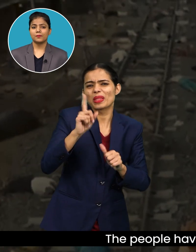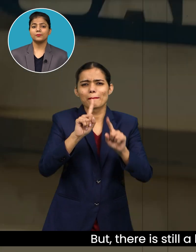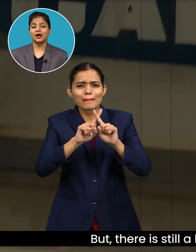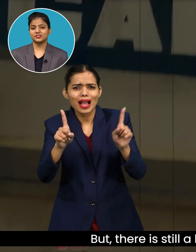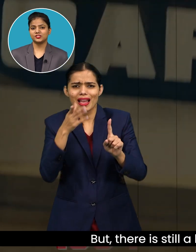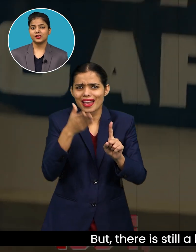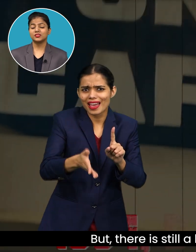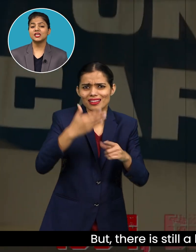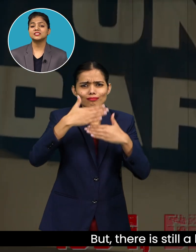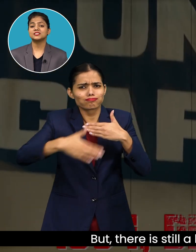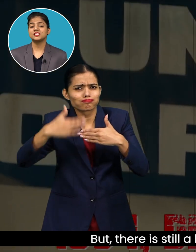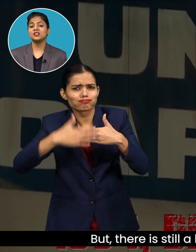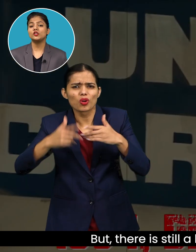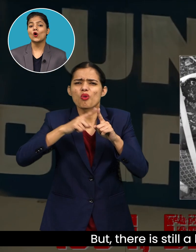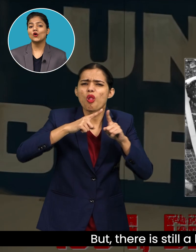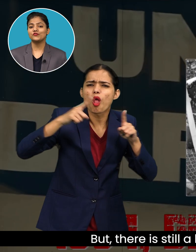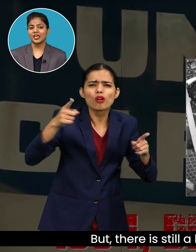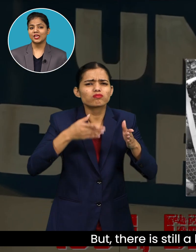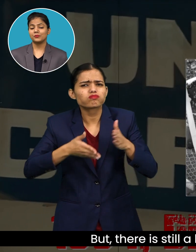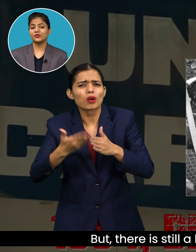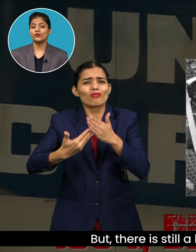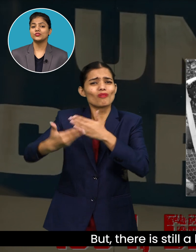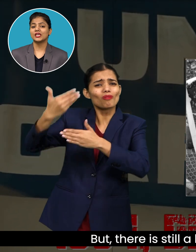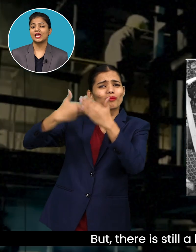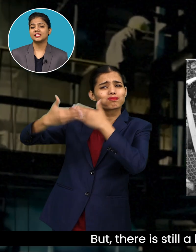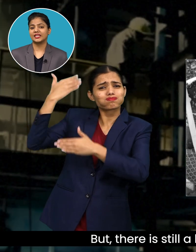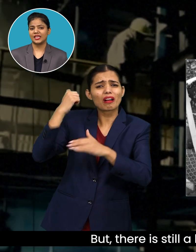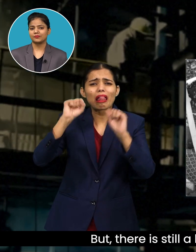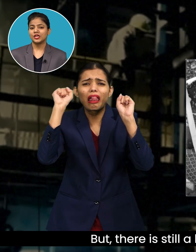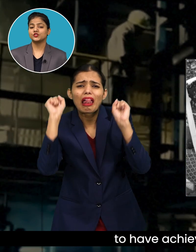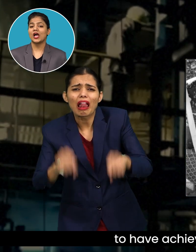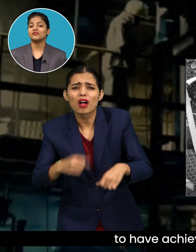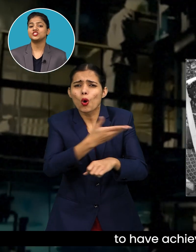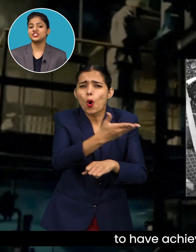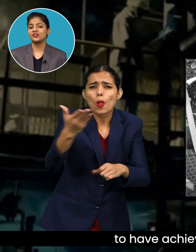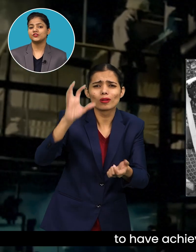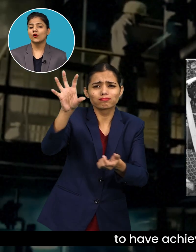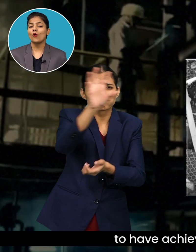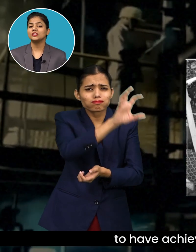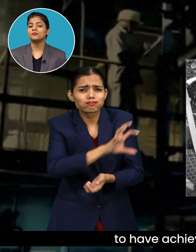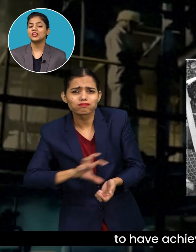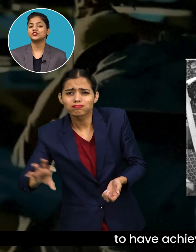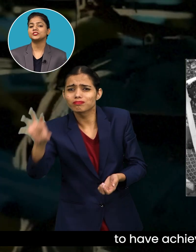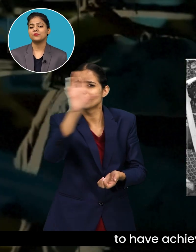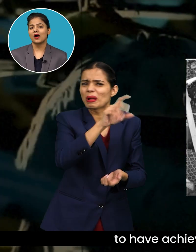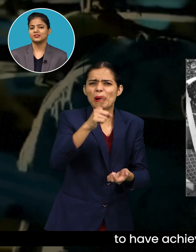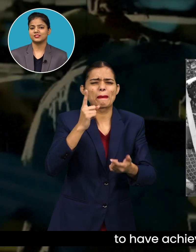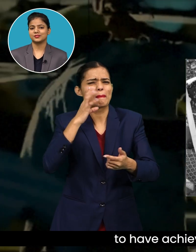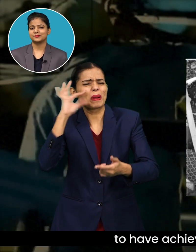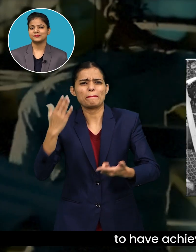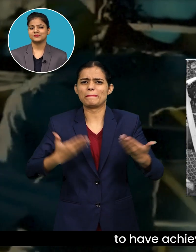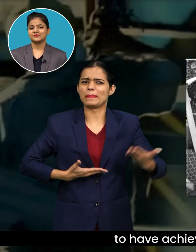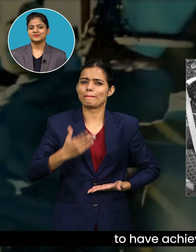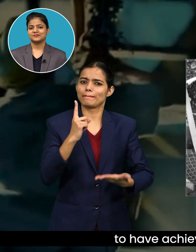extent, but there is still a long way before they can claim to have achieved all the major